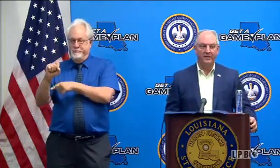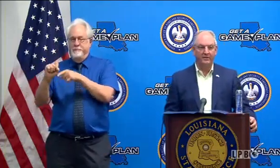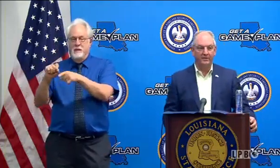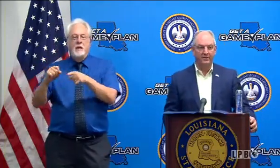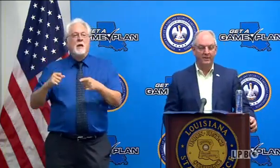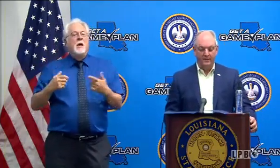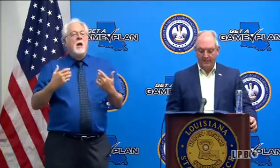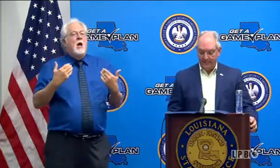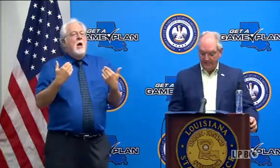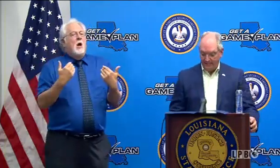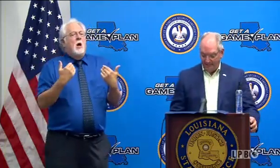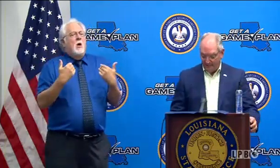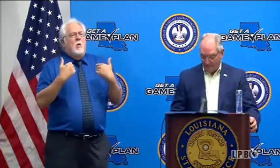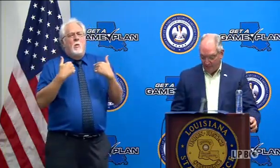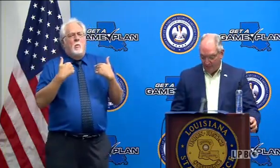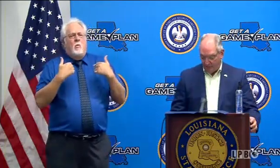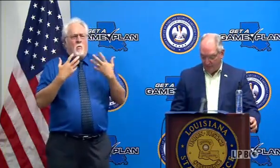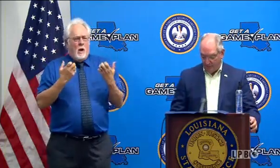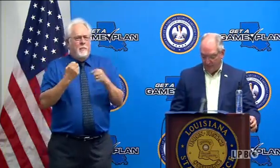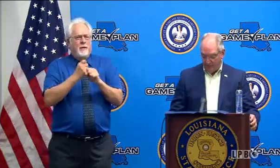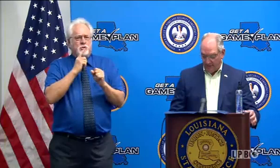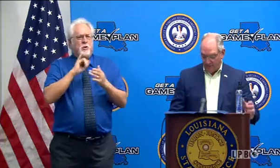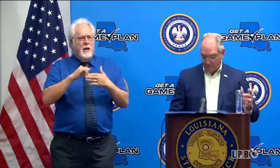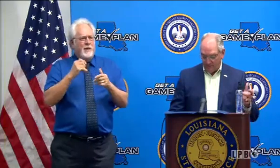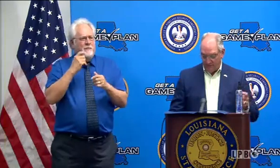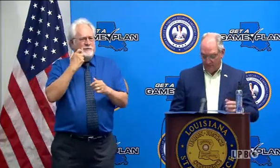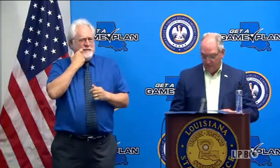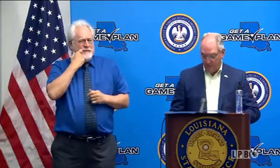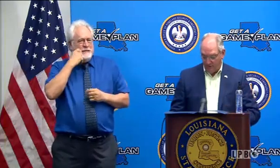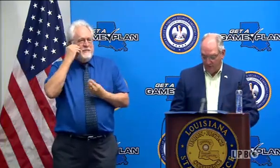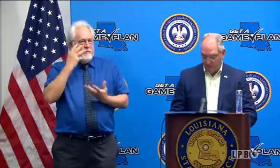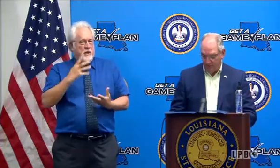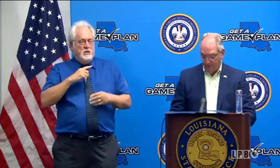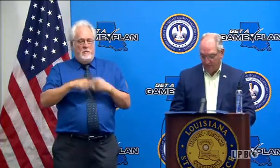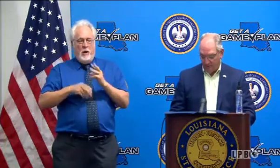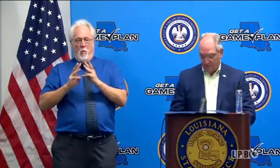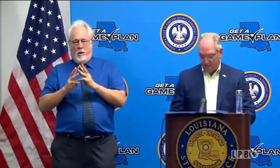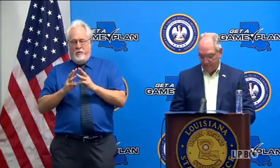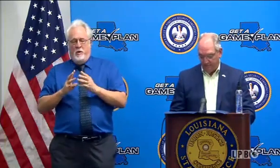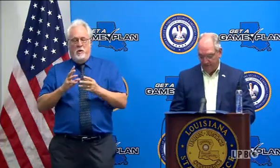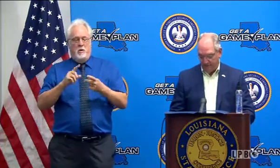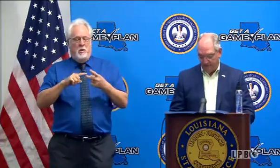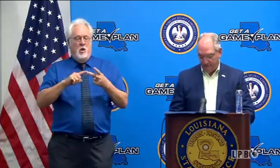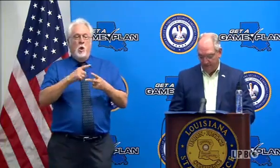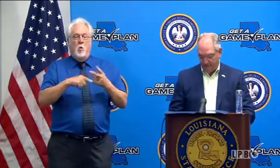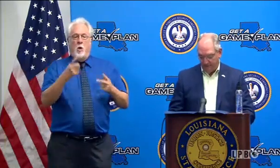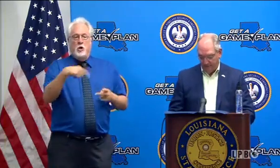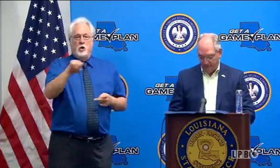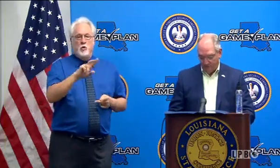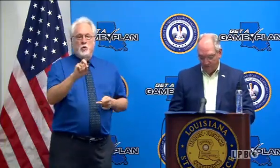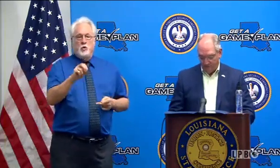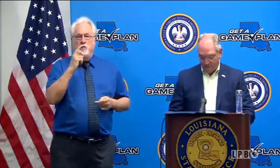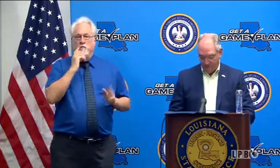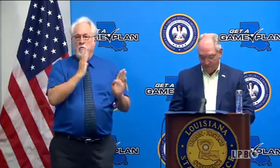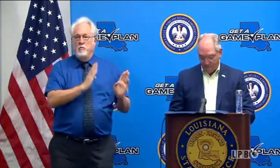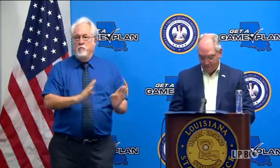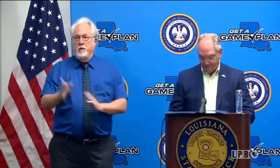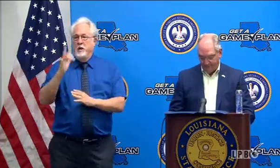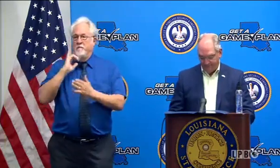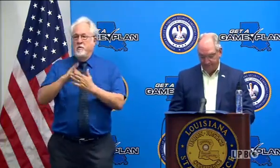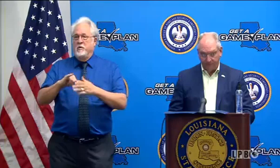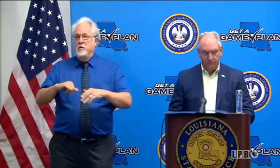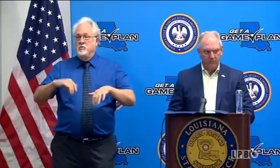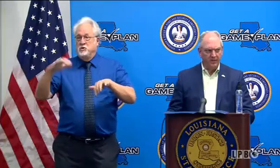latest information as it relates to the weather and as it relates to what you should be doing to be prepared for these